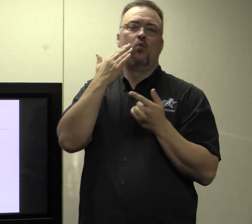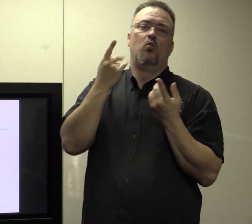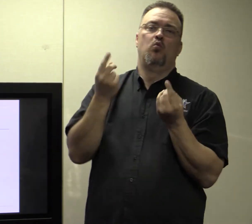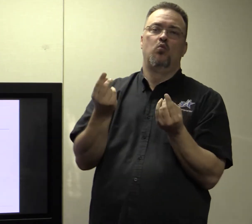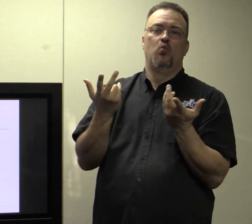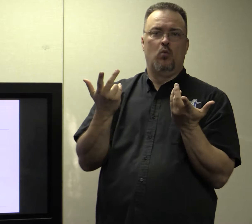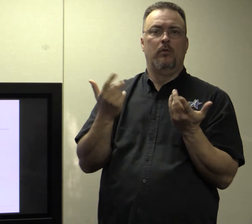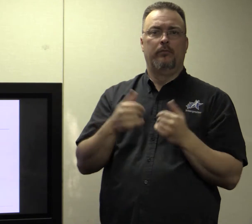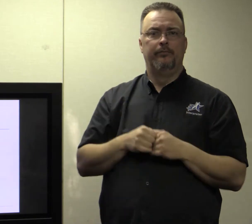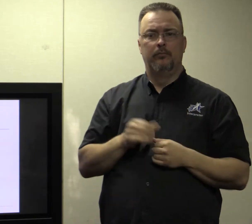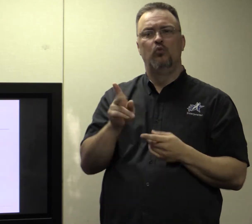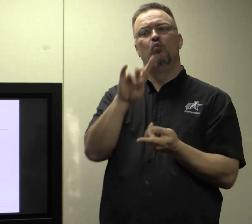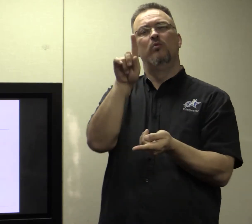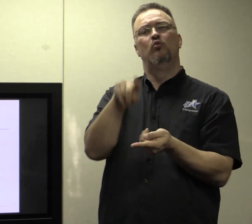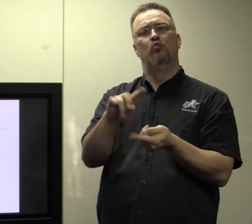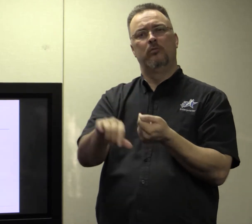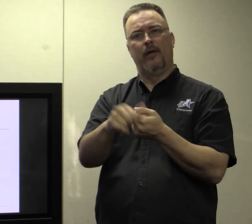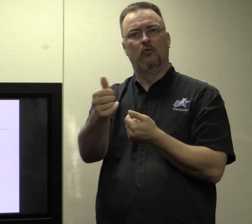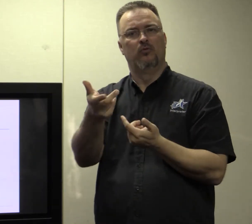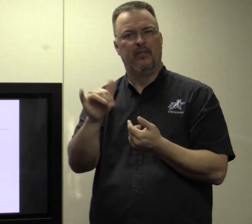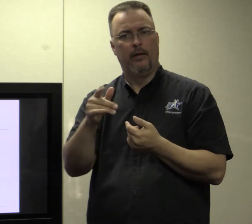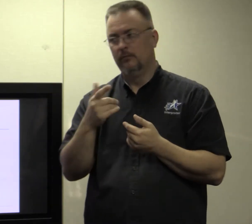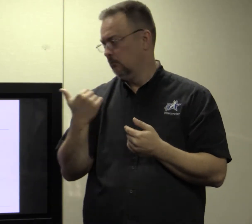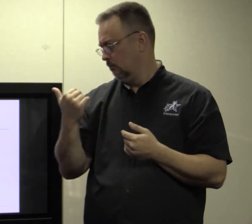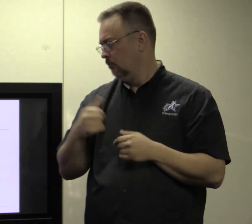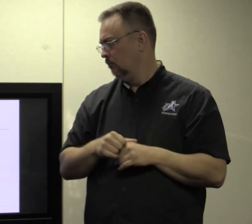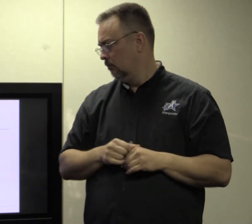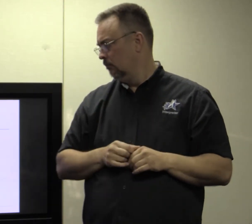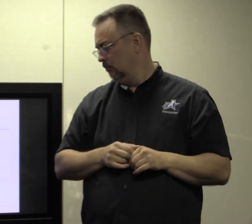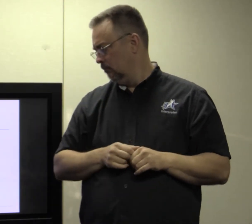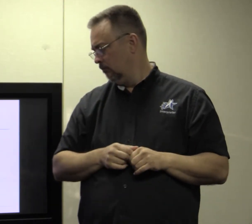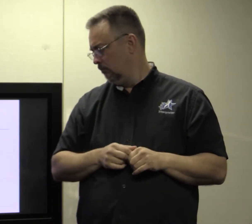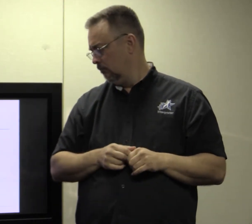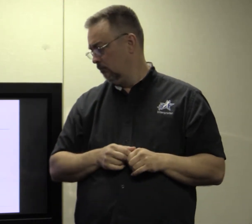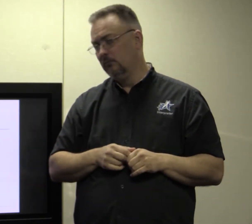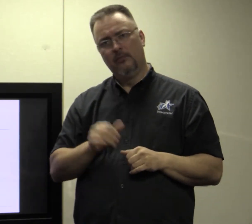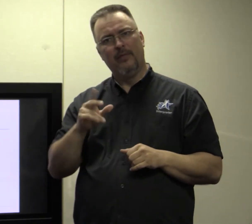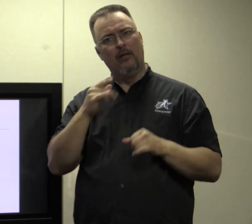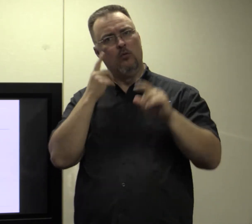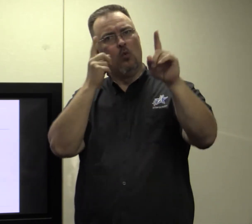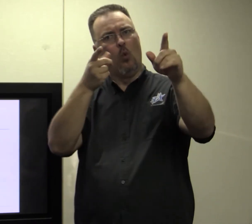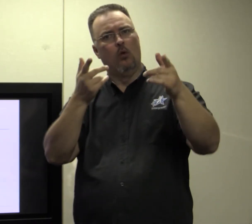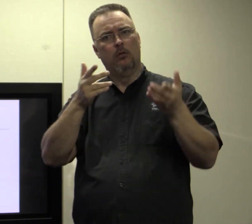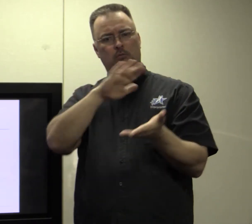or reduce those hazards. That's our ultimate goal, isn't it?